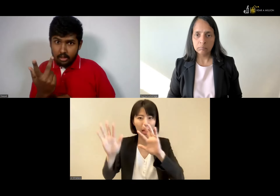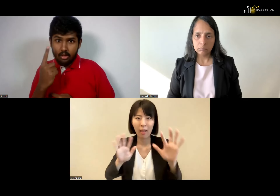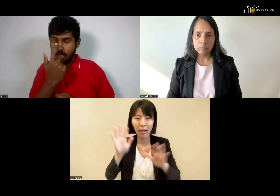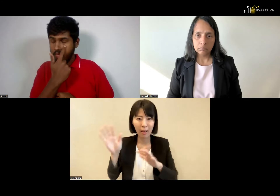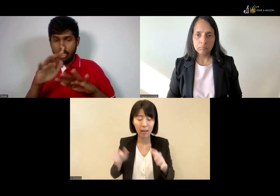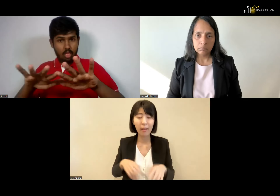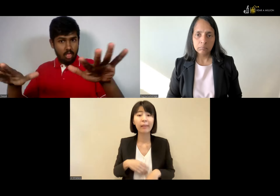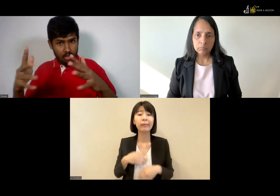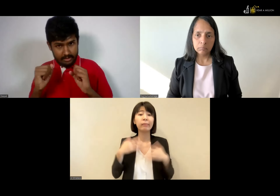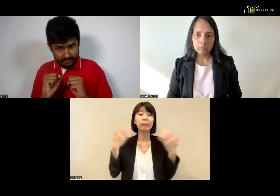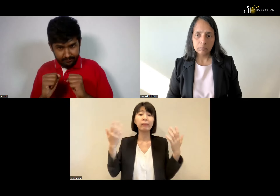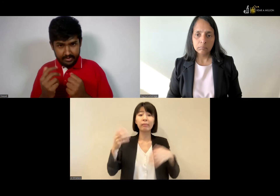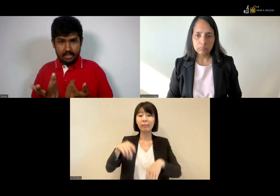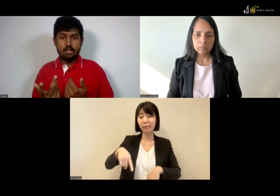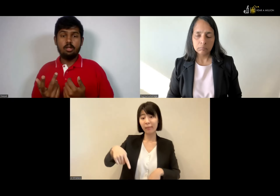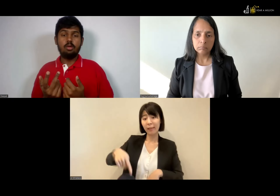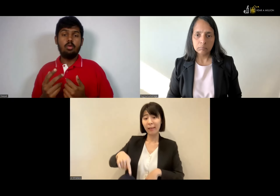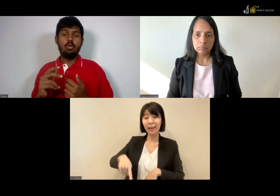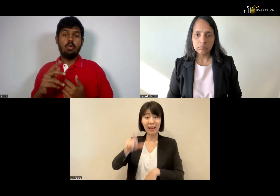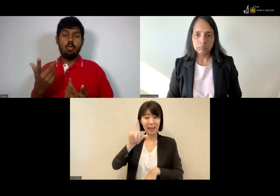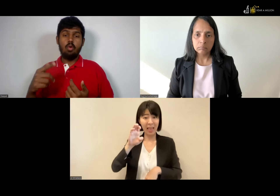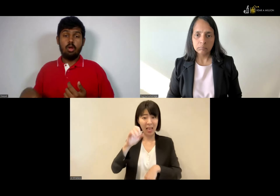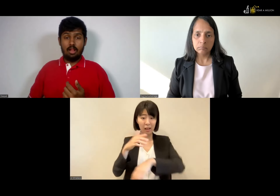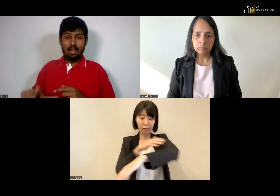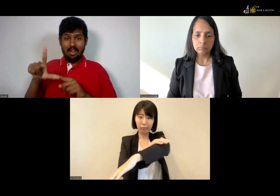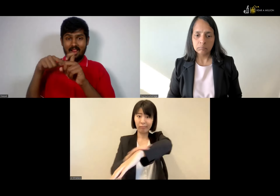And you could even you lose your vision.